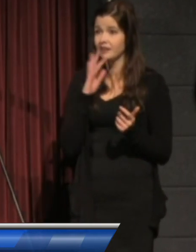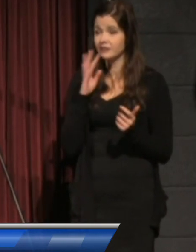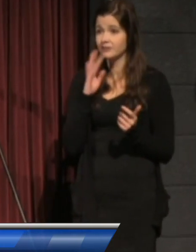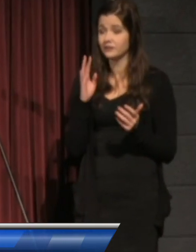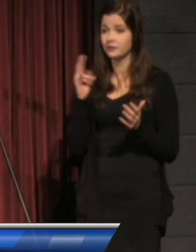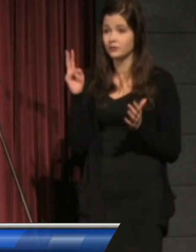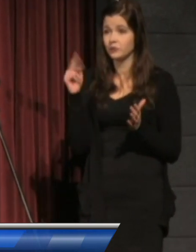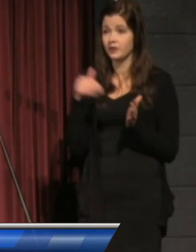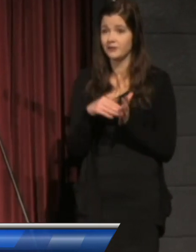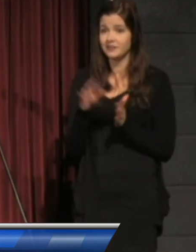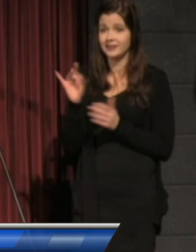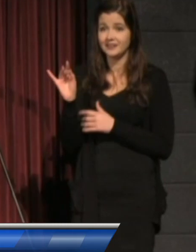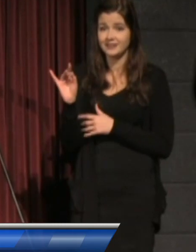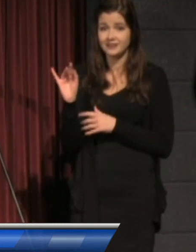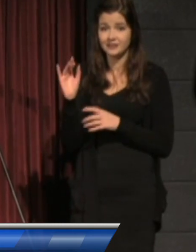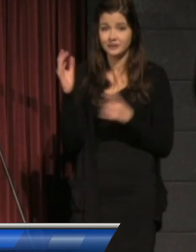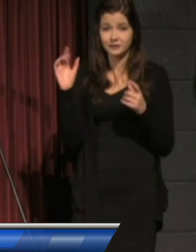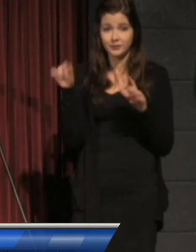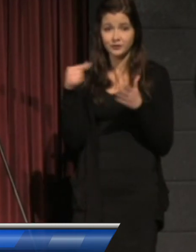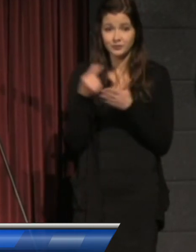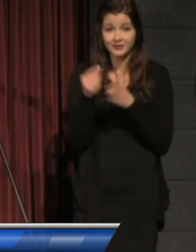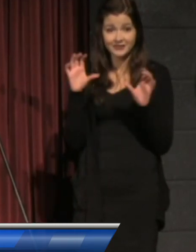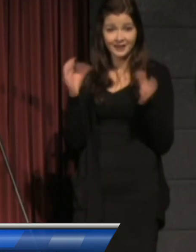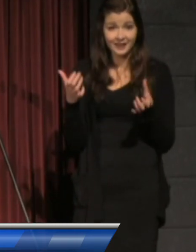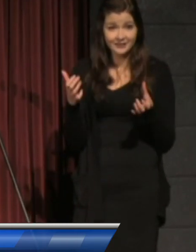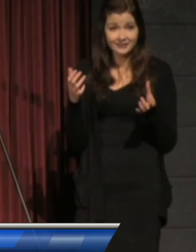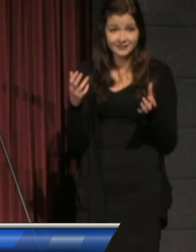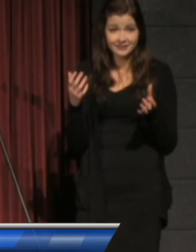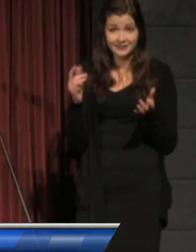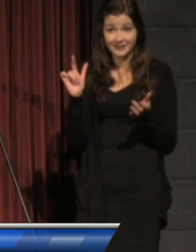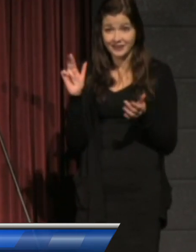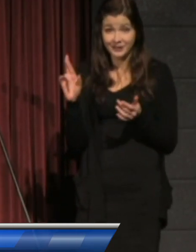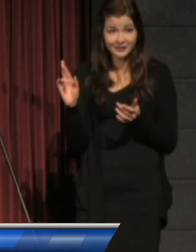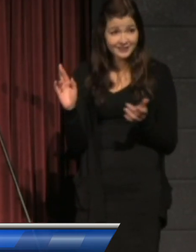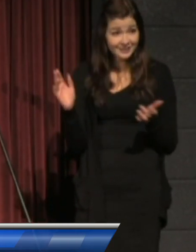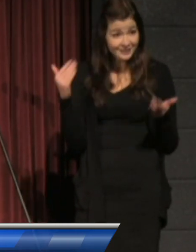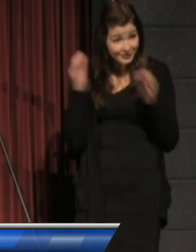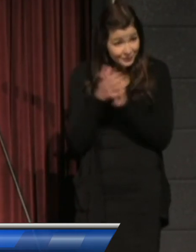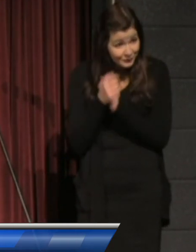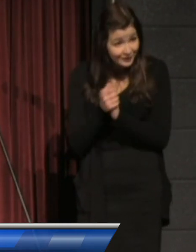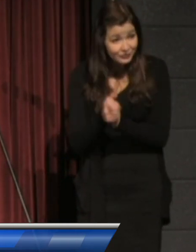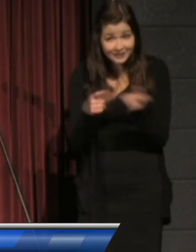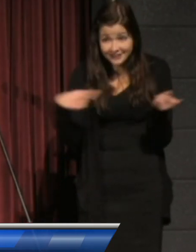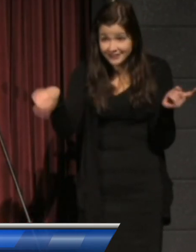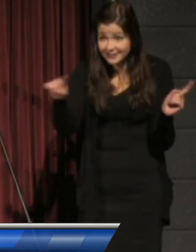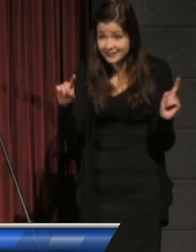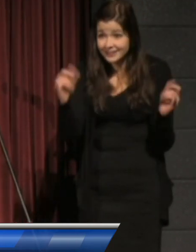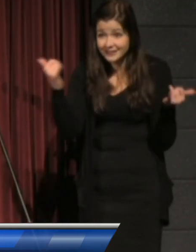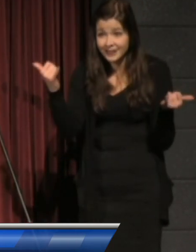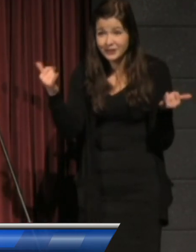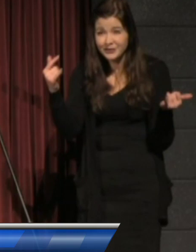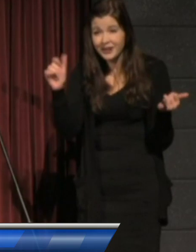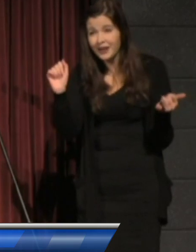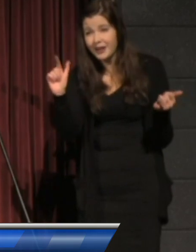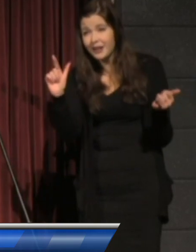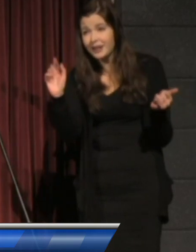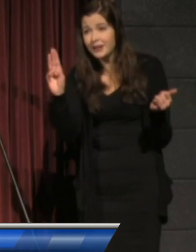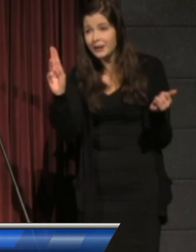2018 graduating class of Lake Region State College. Congratulations, graduates. You are now alumni